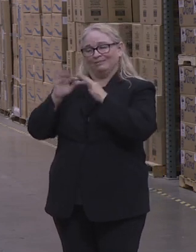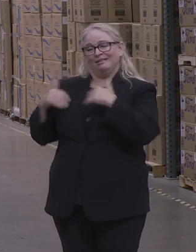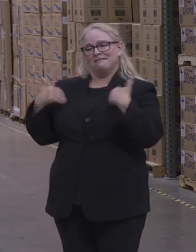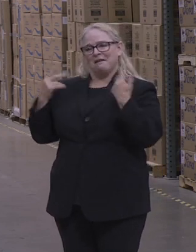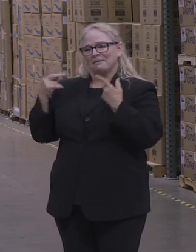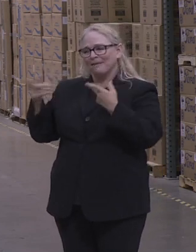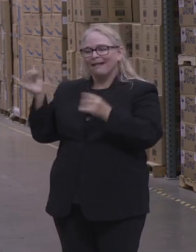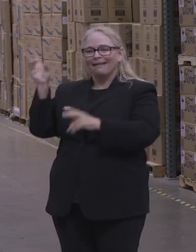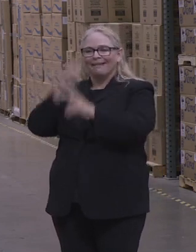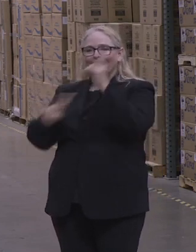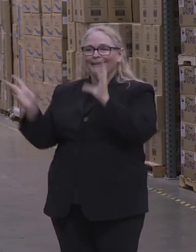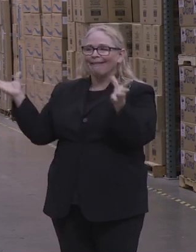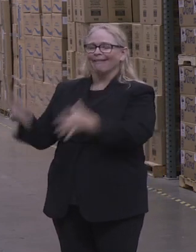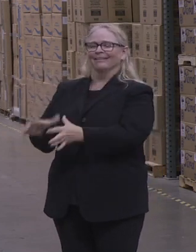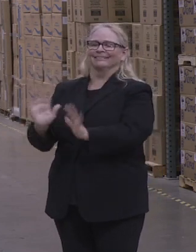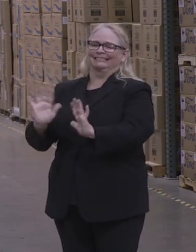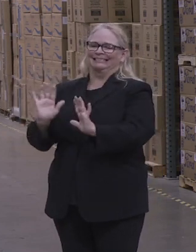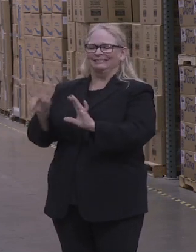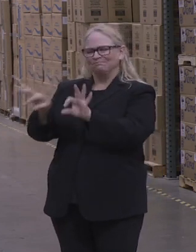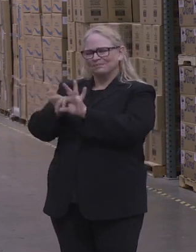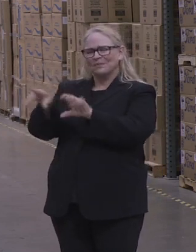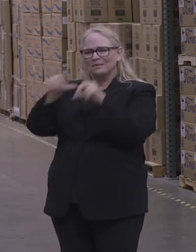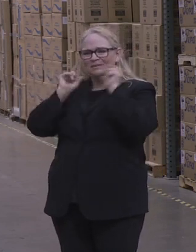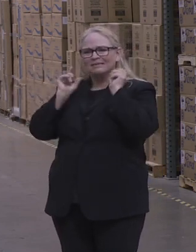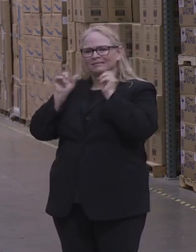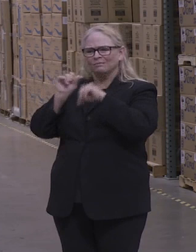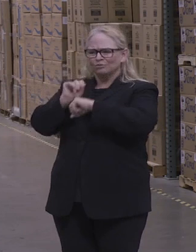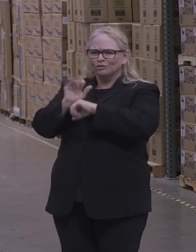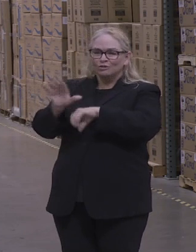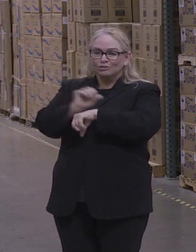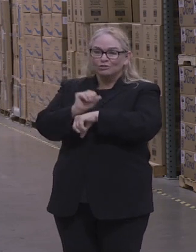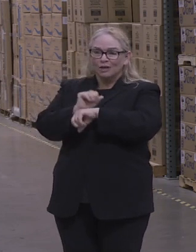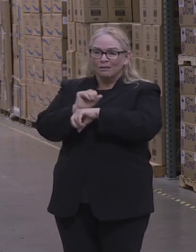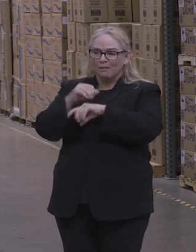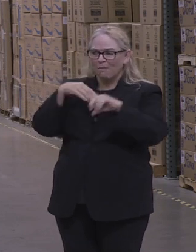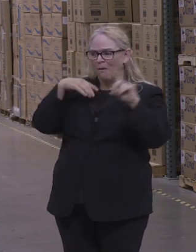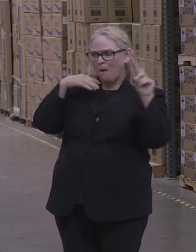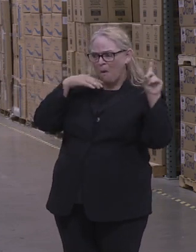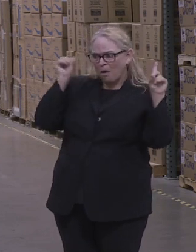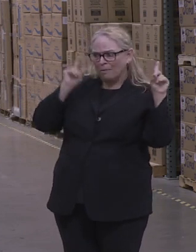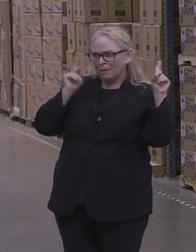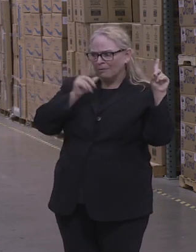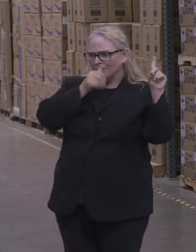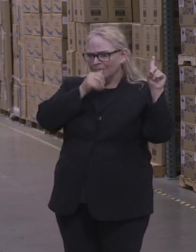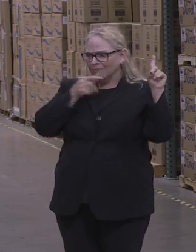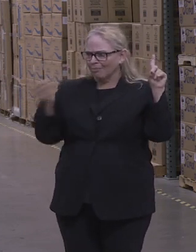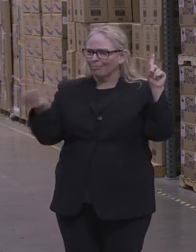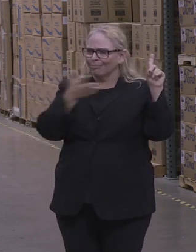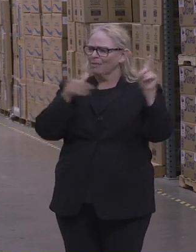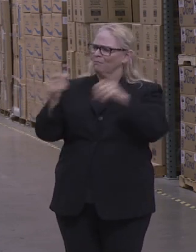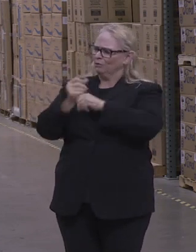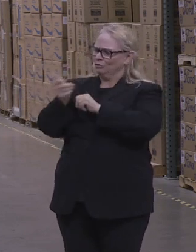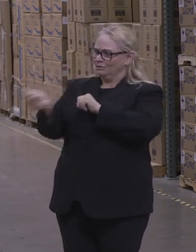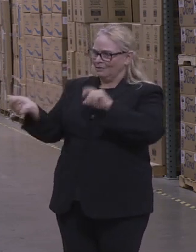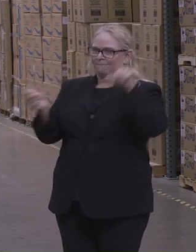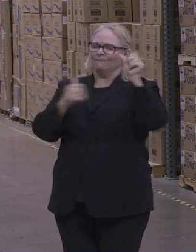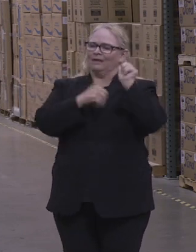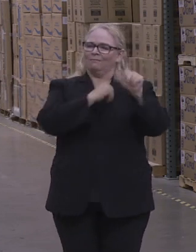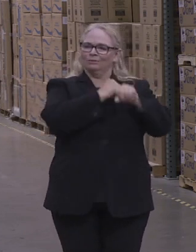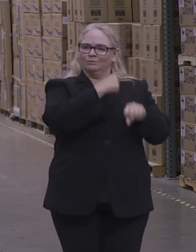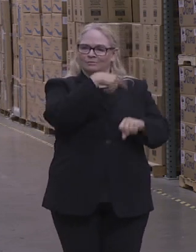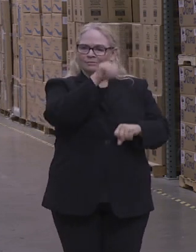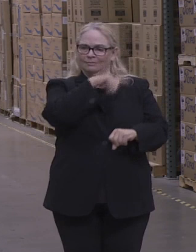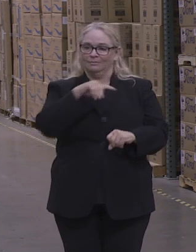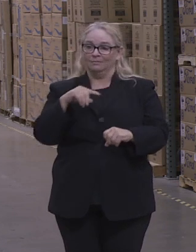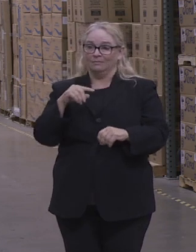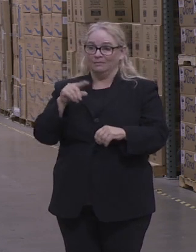California, to protect the older folks and themselves, the sooner we'll reopen these schools, the sooner we'll